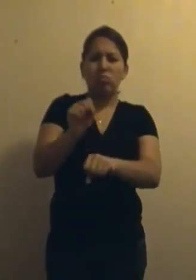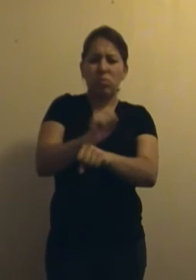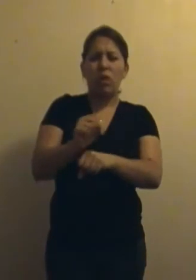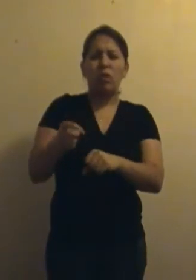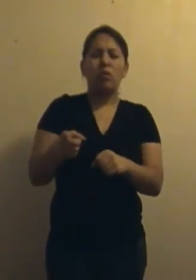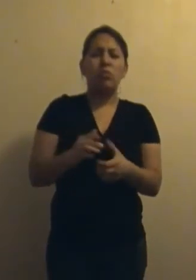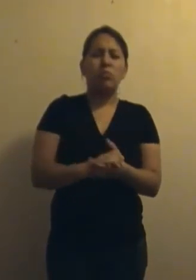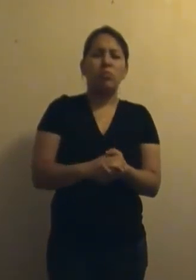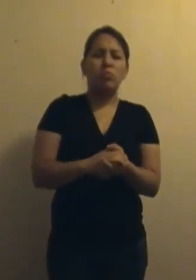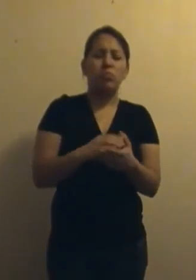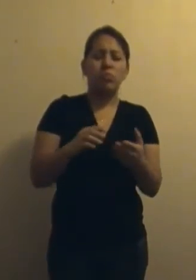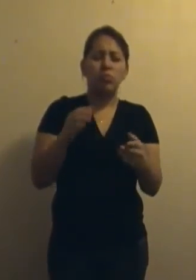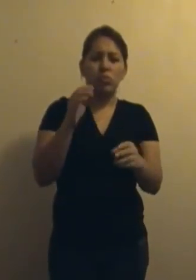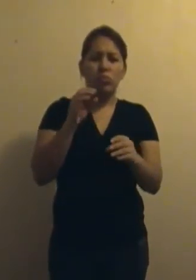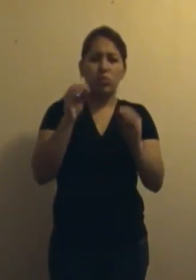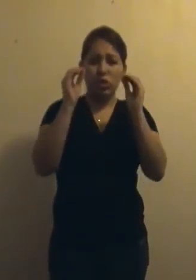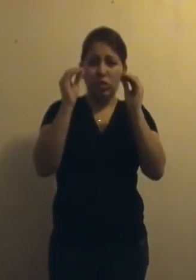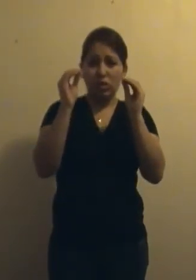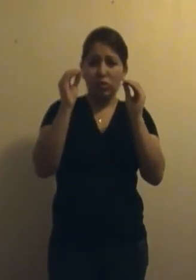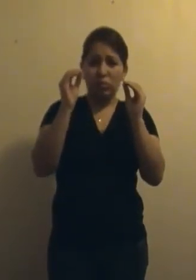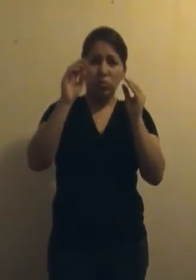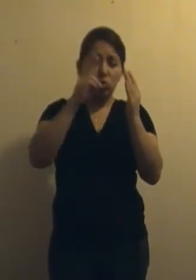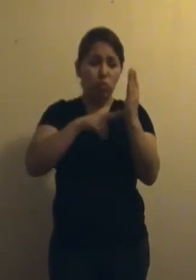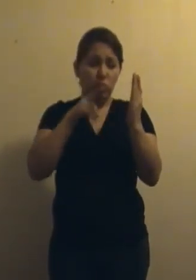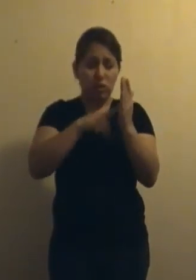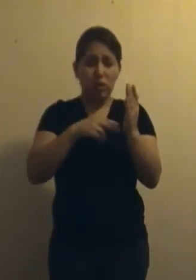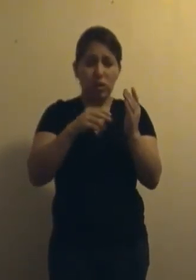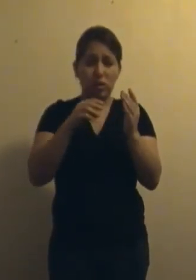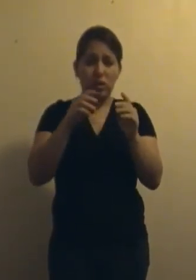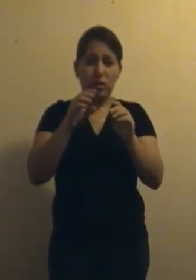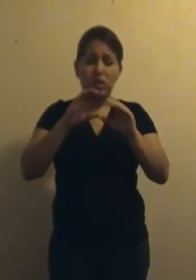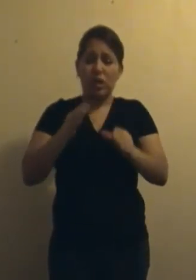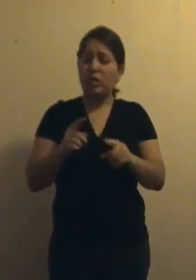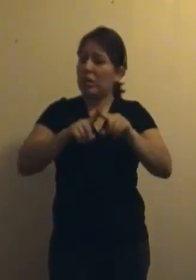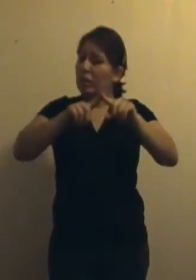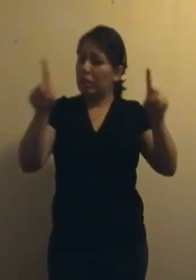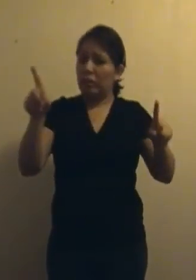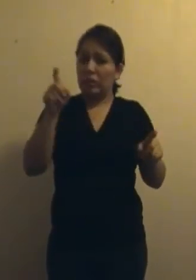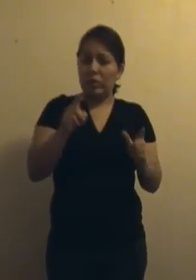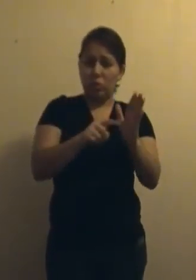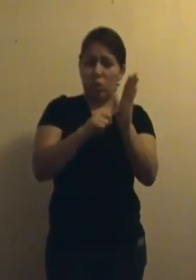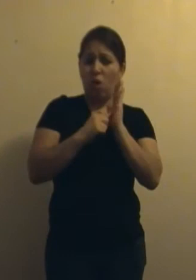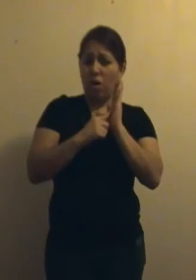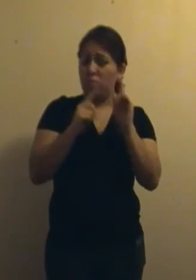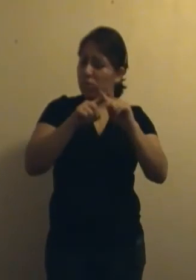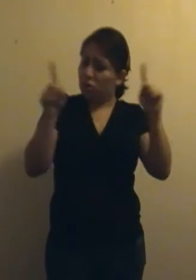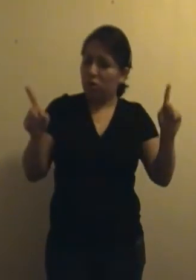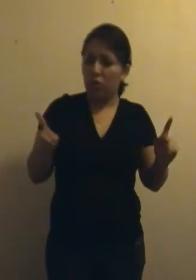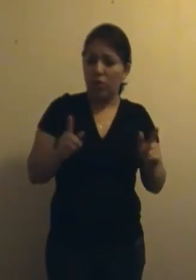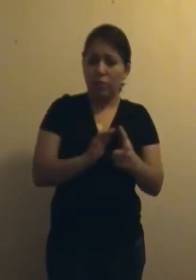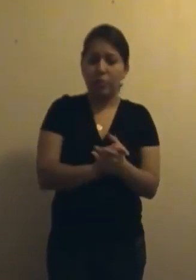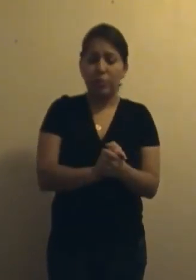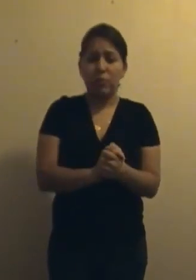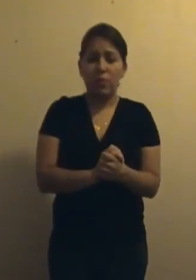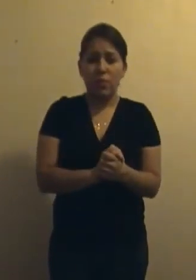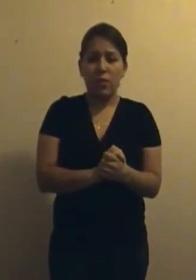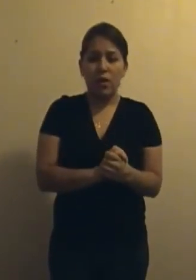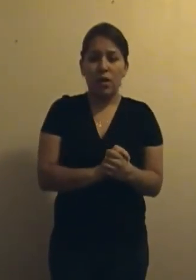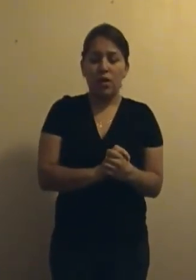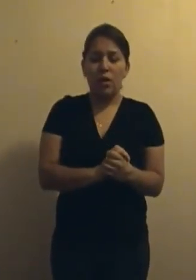reading class, but the needs are very different. So again, the goal is to integrate reading, writing, and research projects in a meaningful way for my